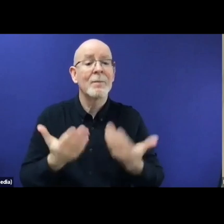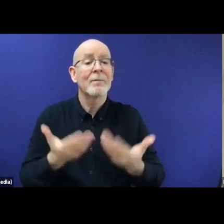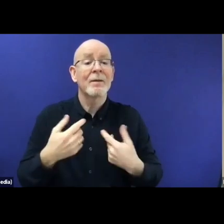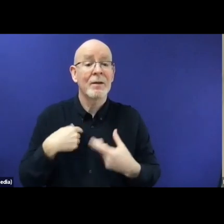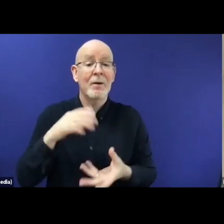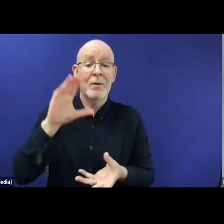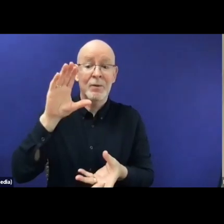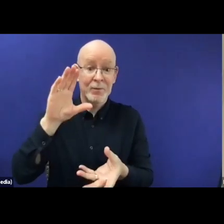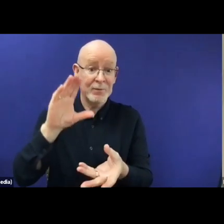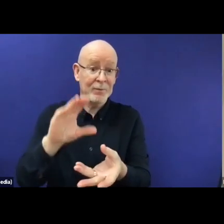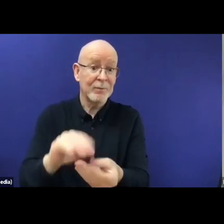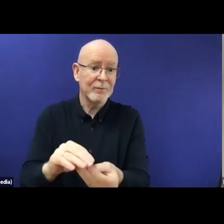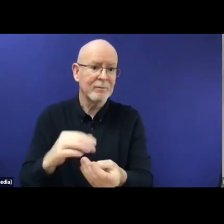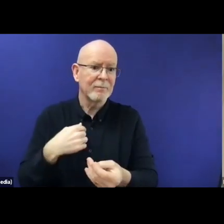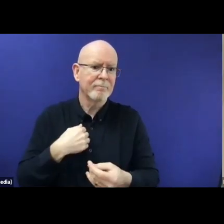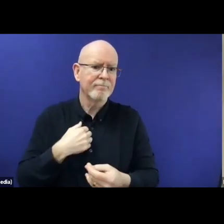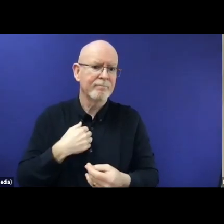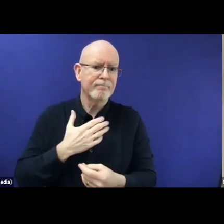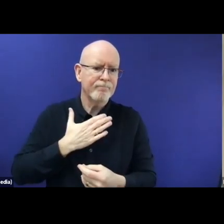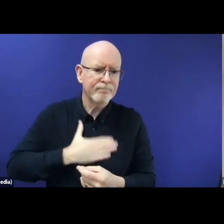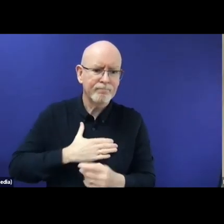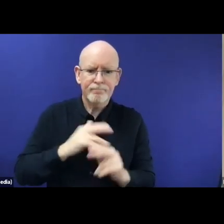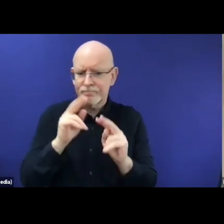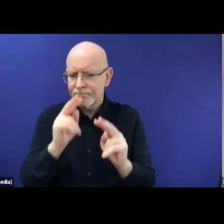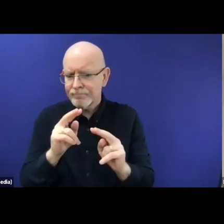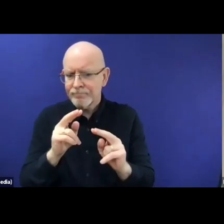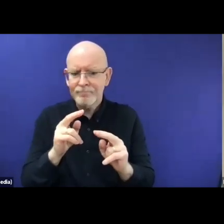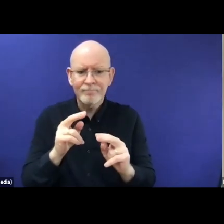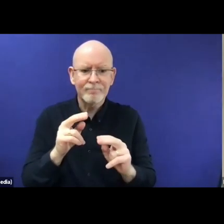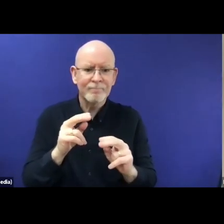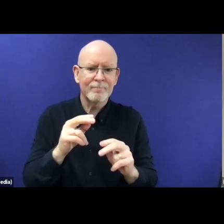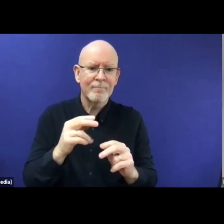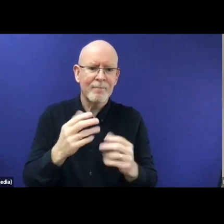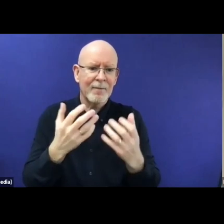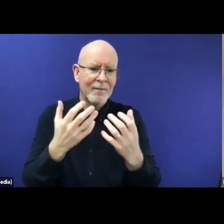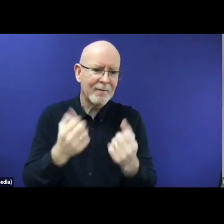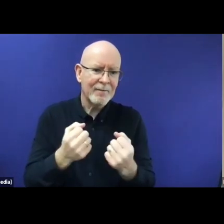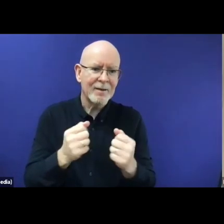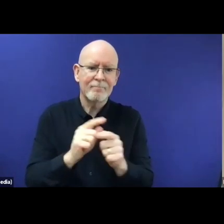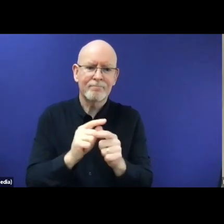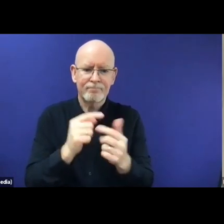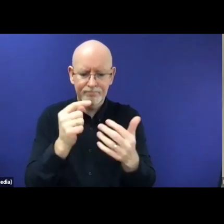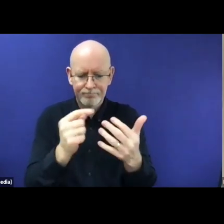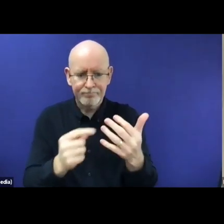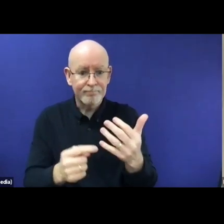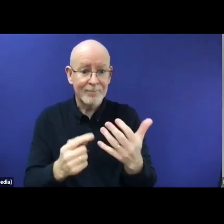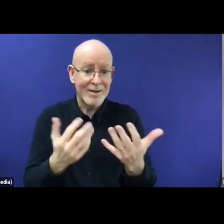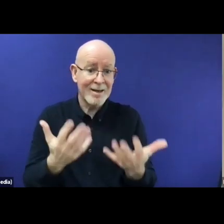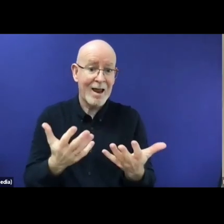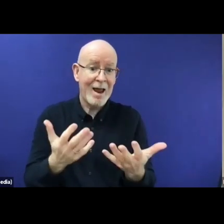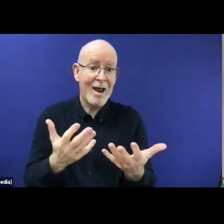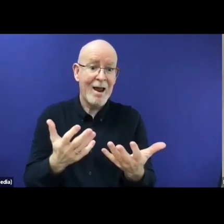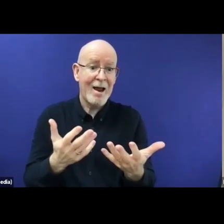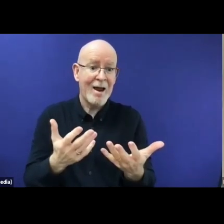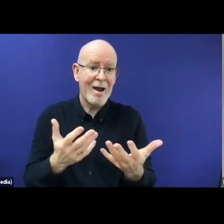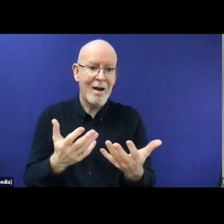one of the elements that is now being put in far sharper light is